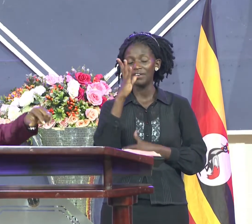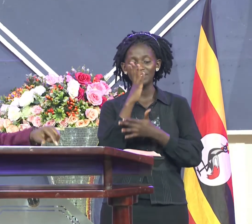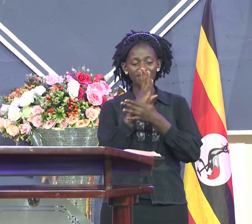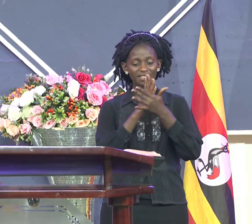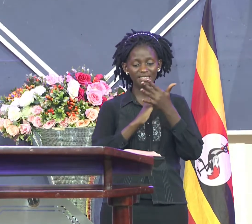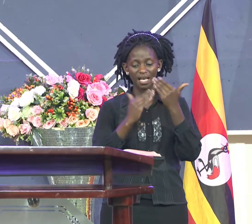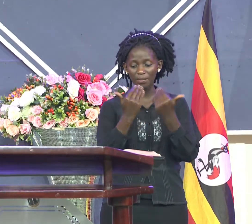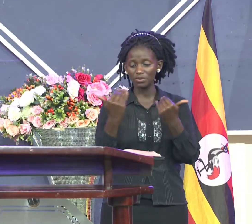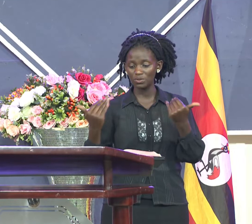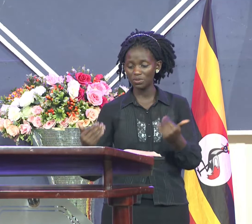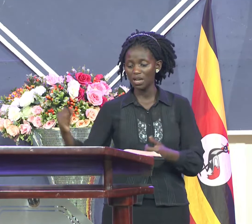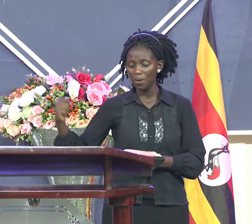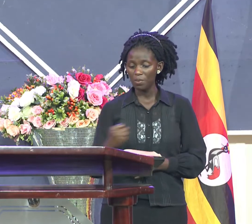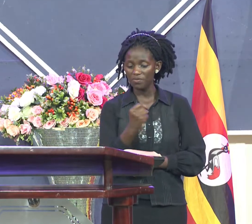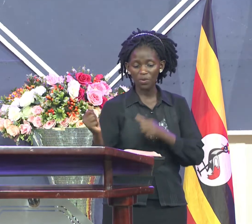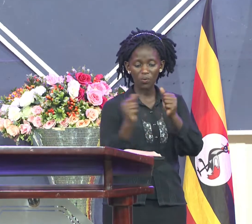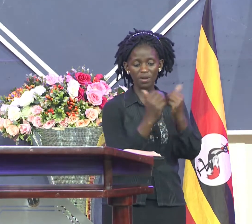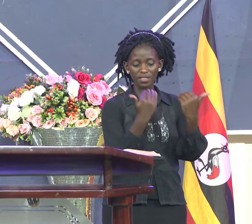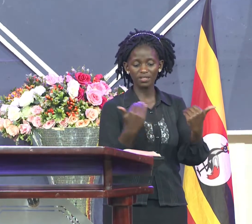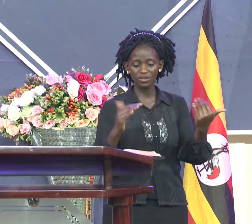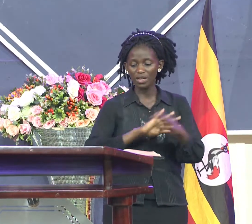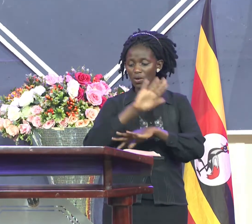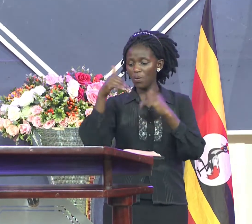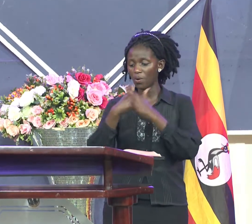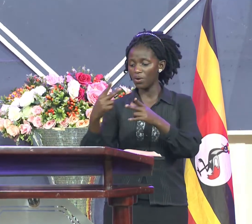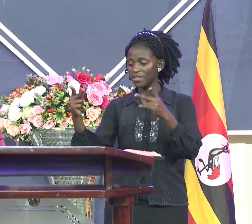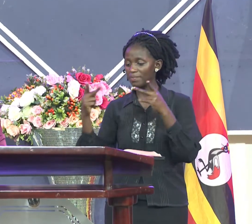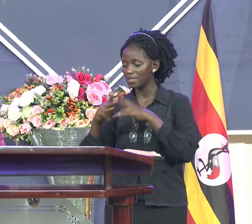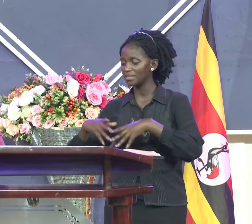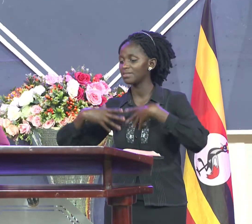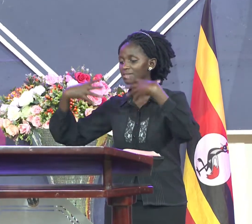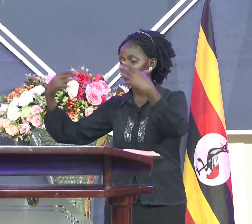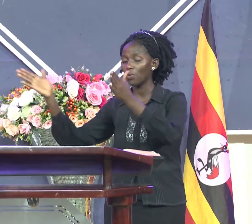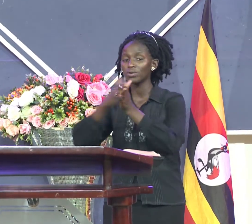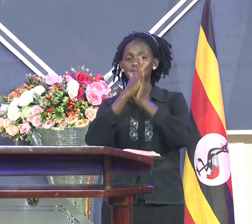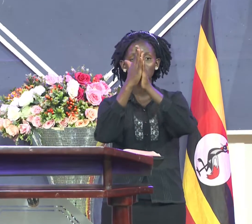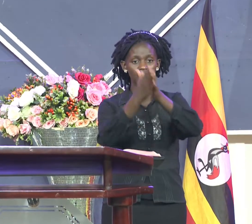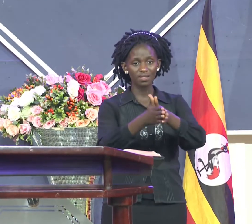abatambula n'abaana baabwe buli we badda. I have seen parents who move along with their children